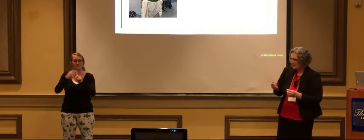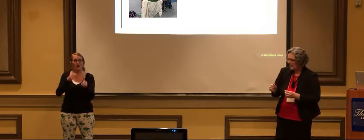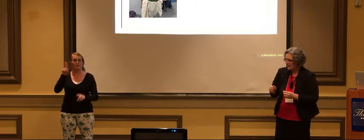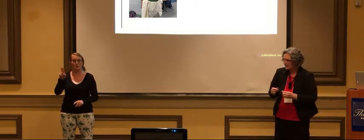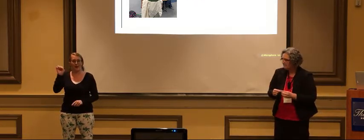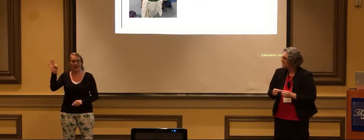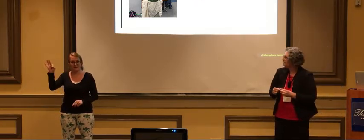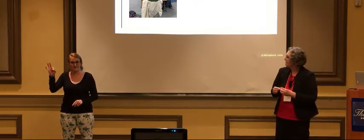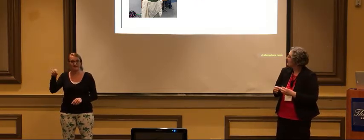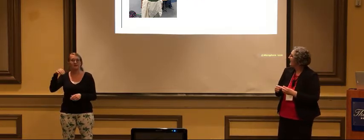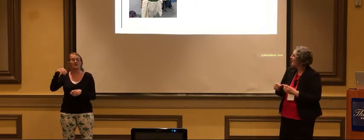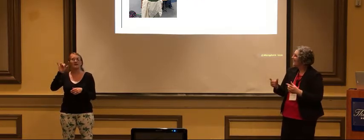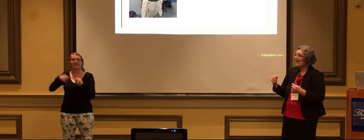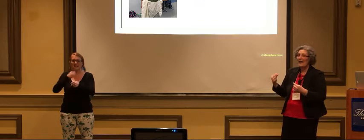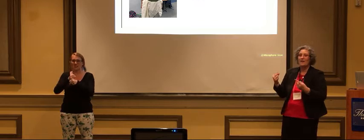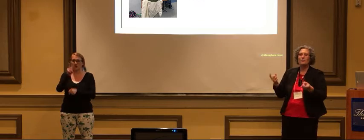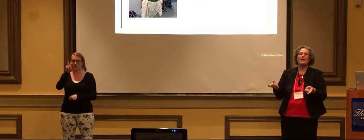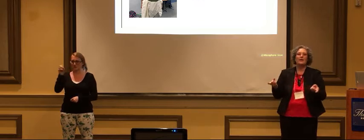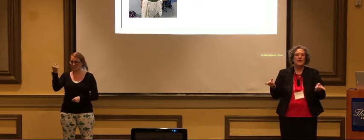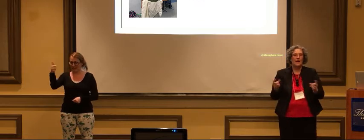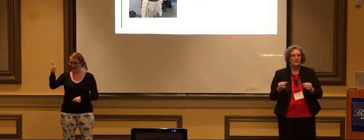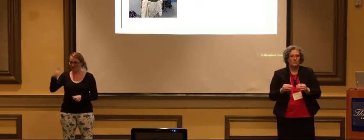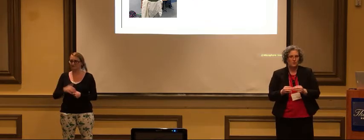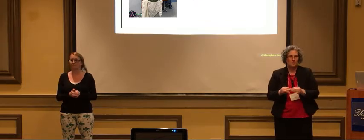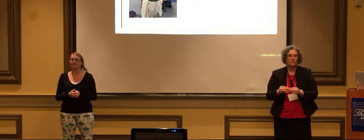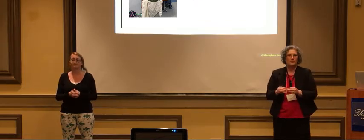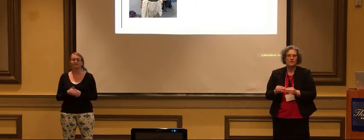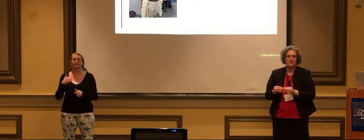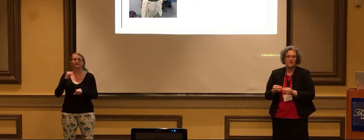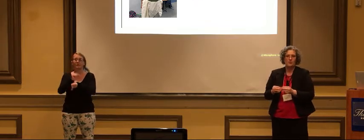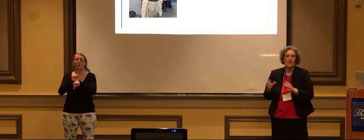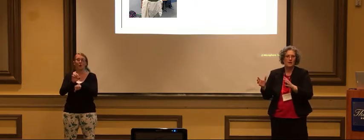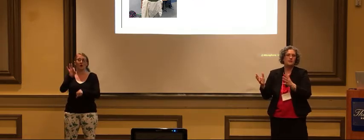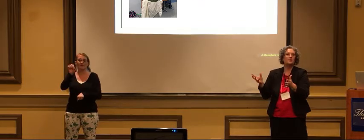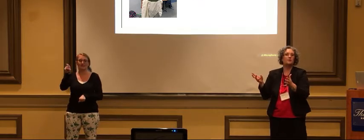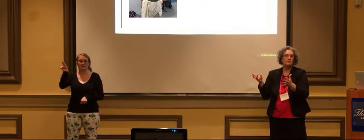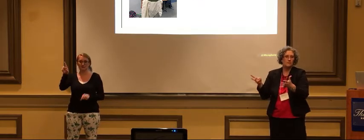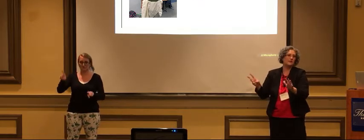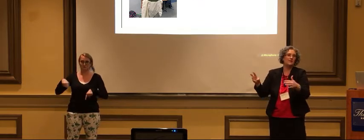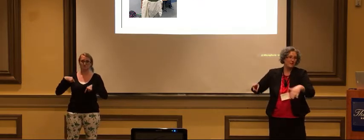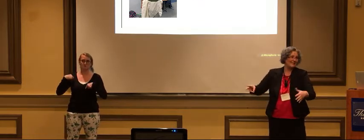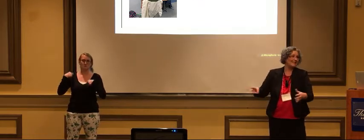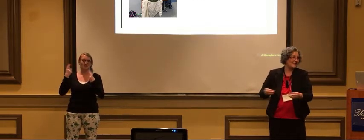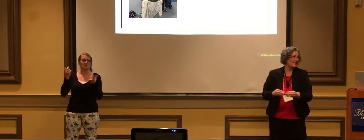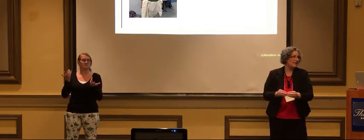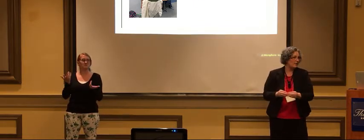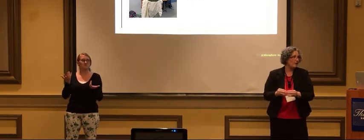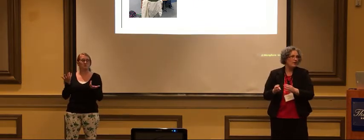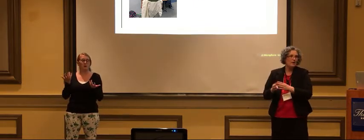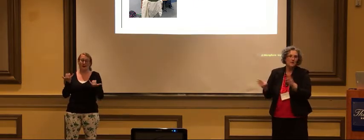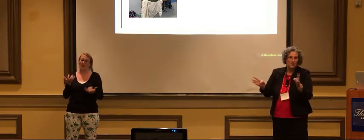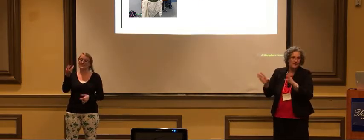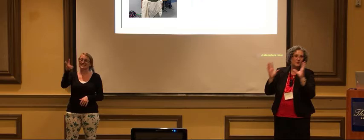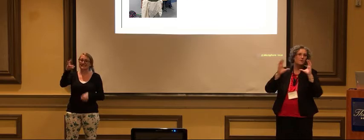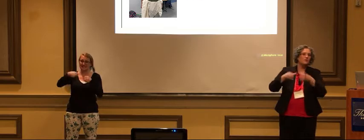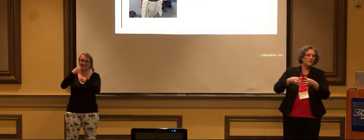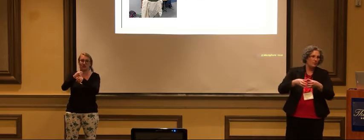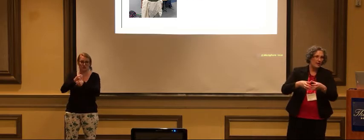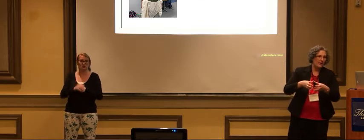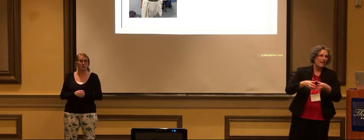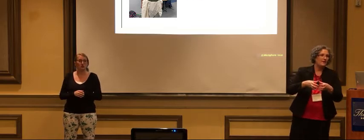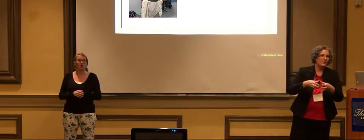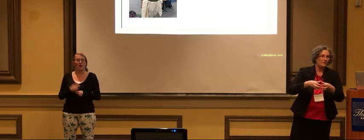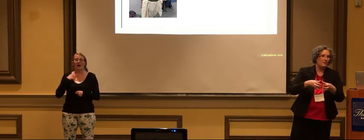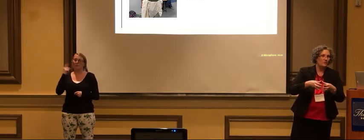in 2010. And I have been at the Florida School for the Deaf and Blind. This is my 16th year. So I've